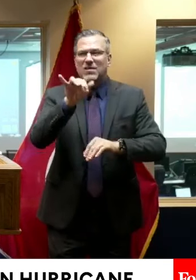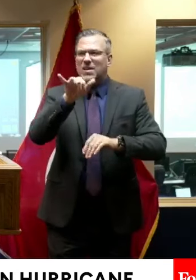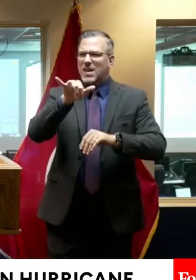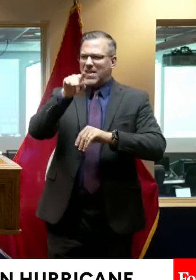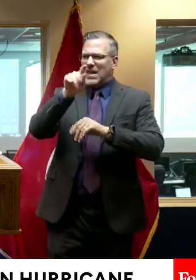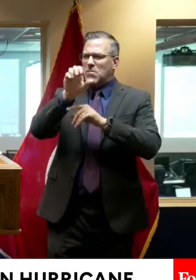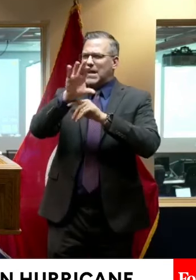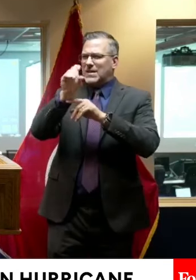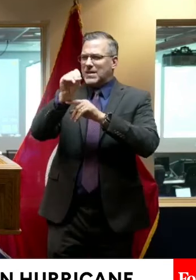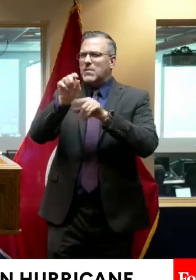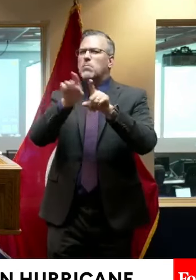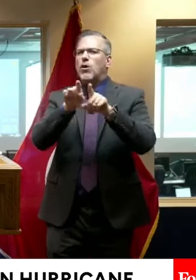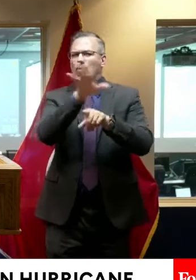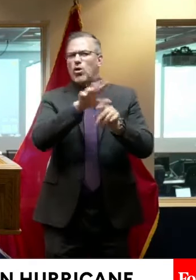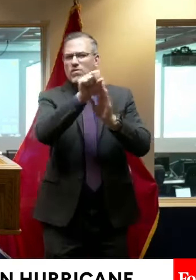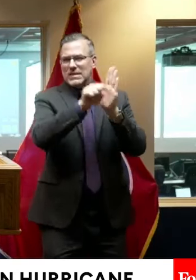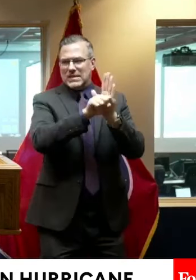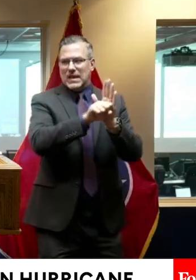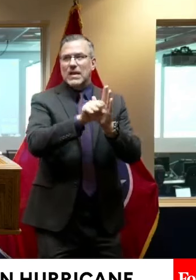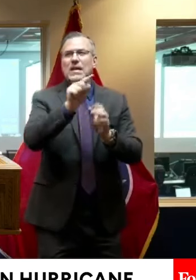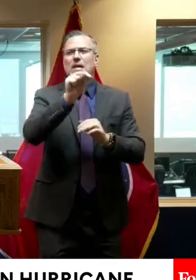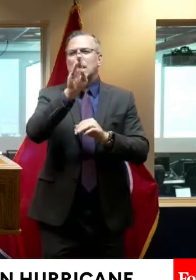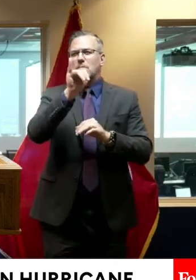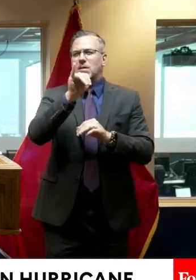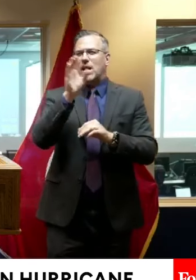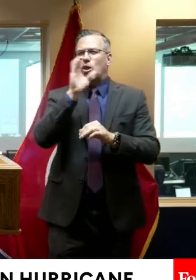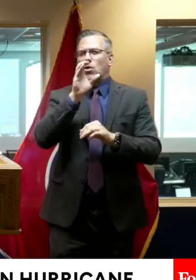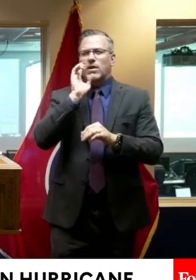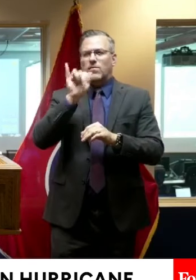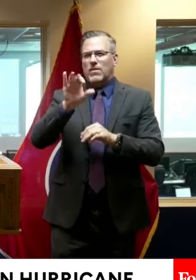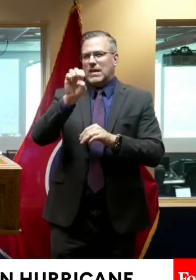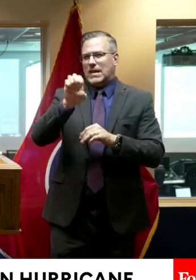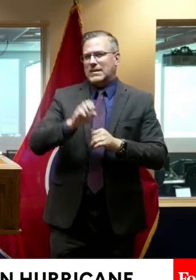And then, as I said, TBI is investigating the particulars about that case.